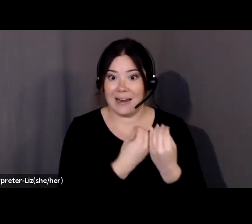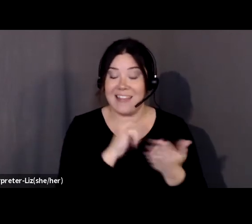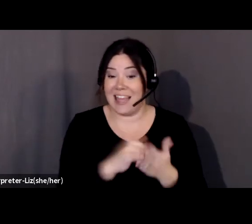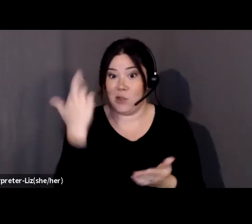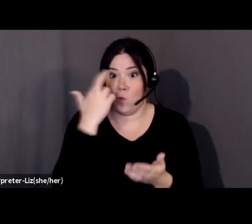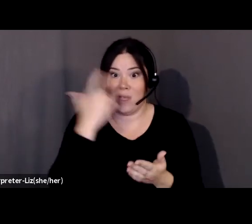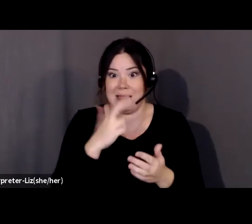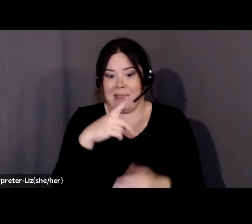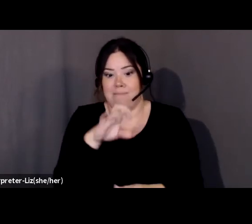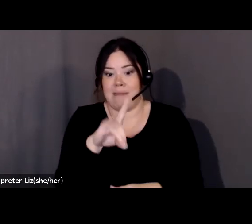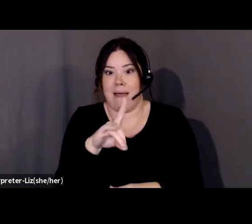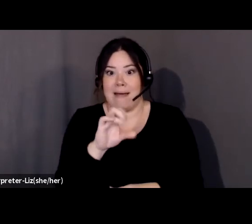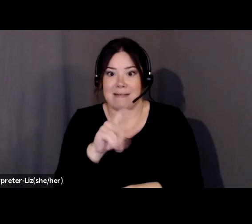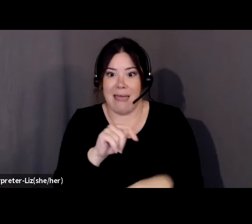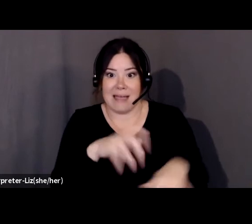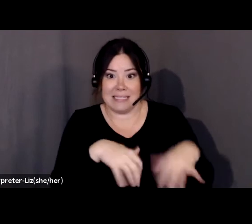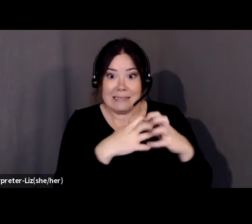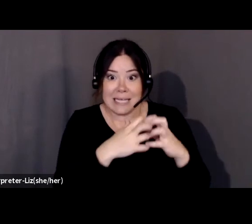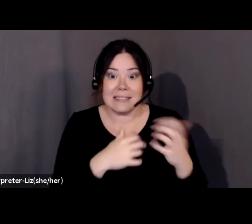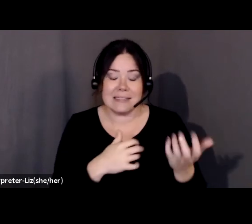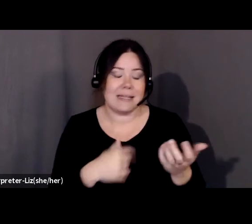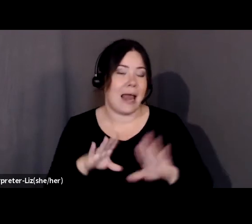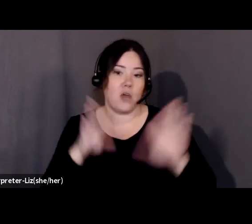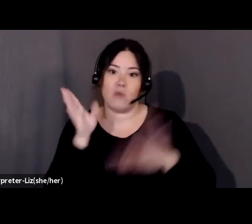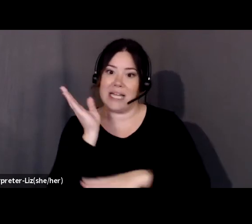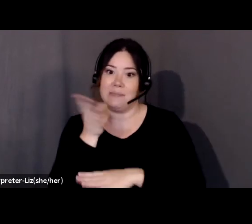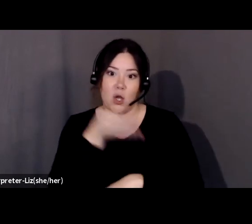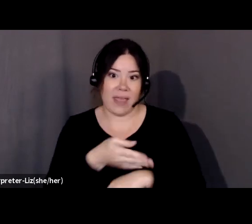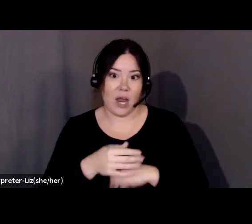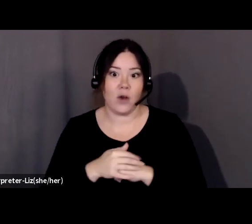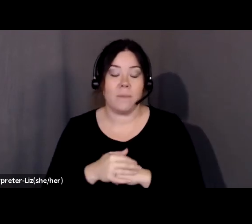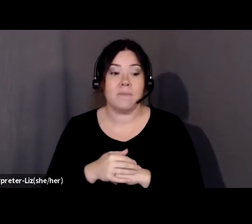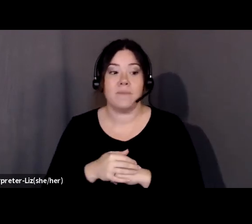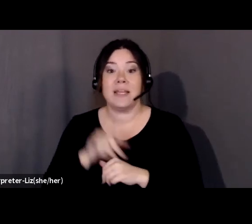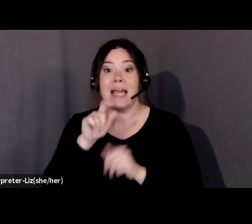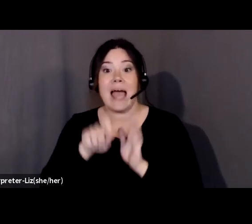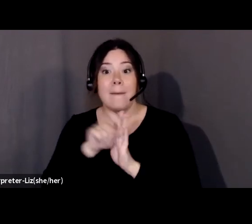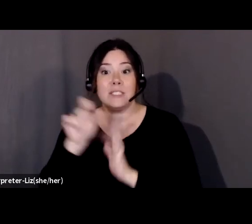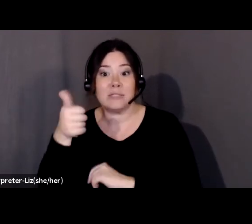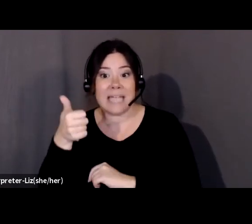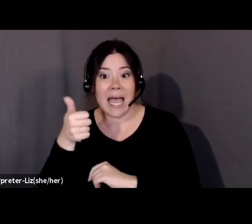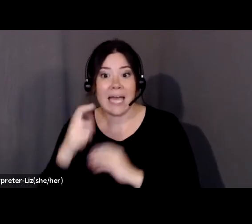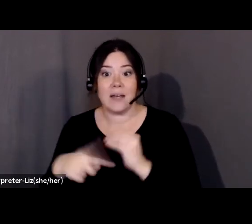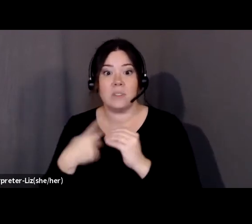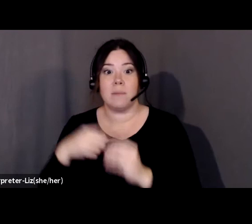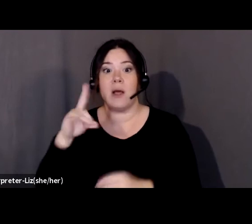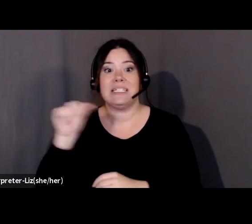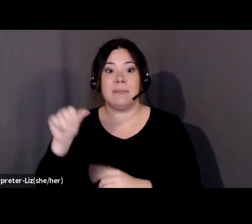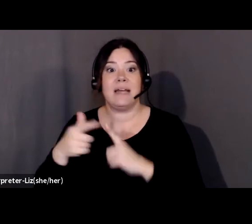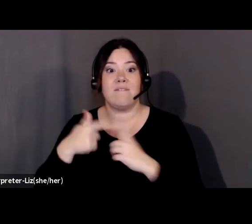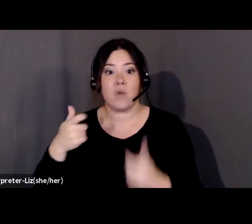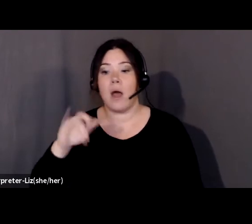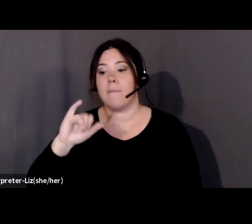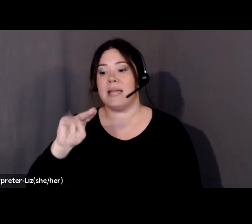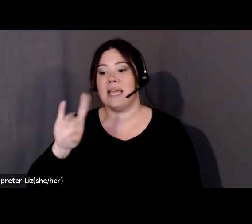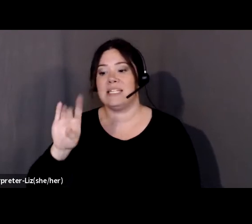existing, and had some great speakers there. And then episode 10 was about disability from an Indigenous perspective. And so